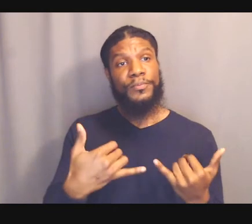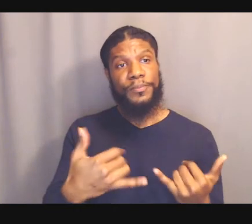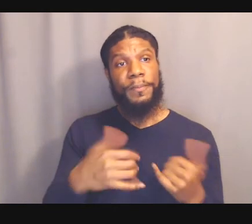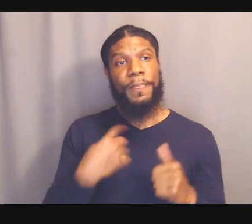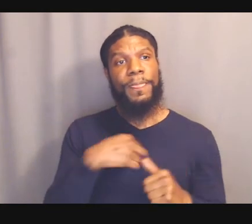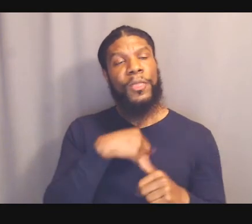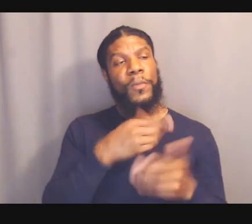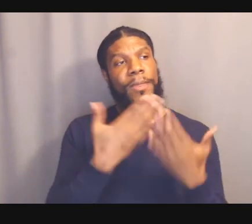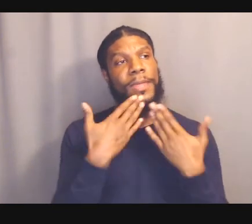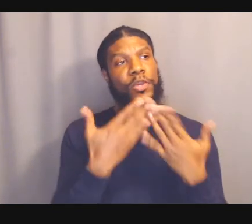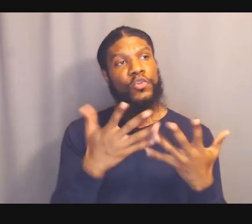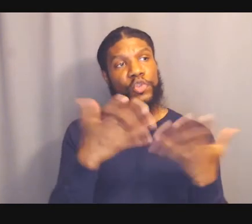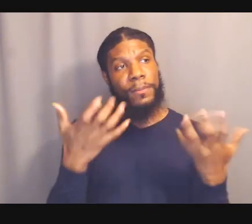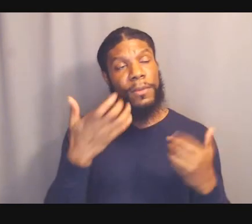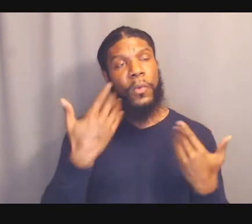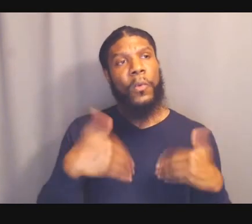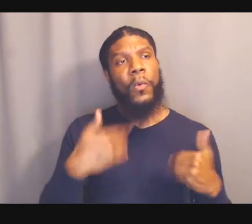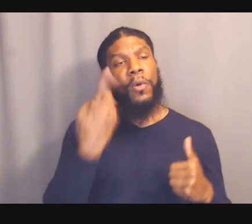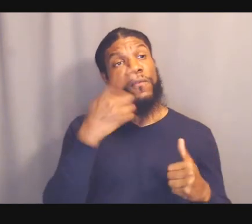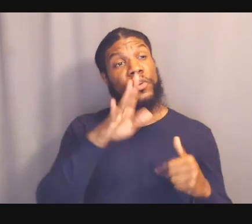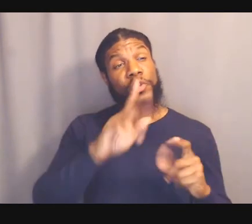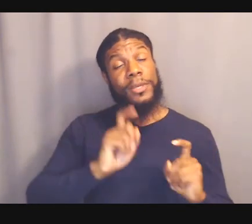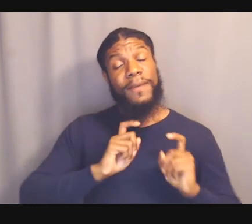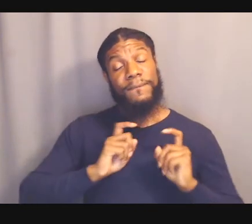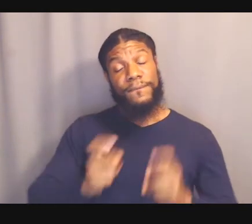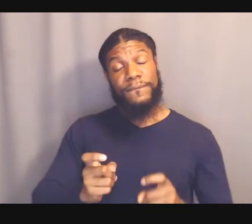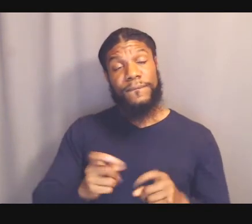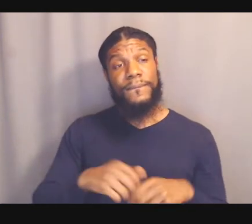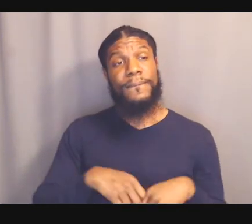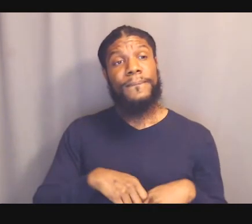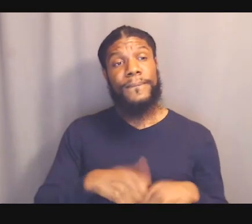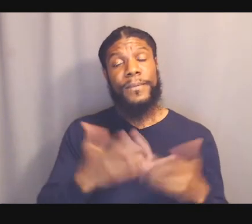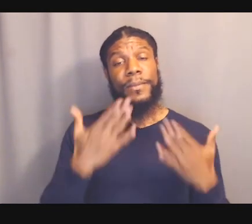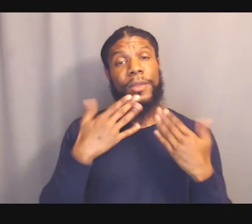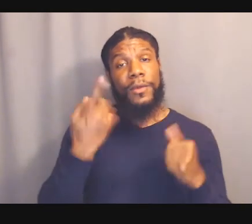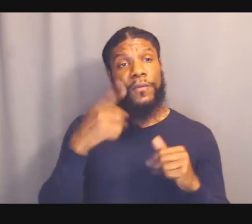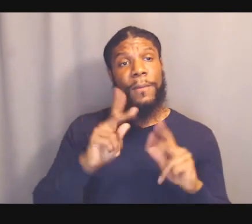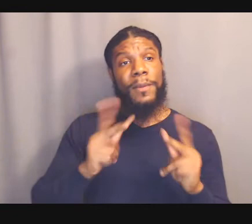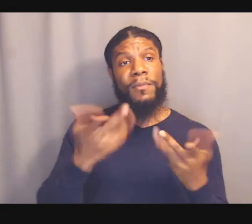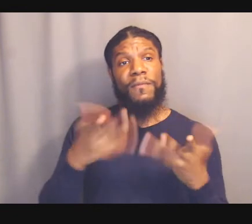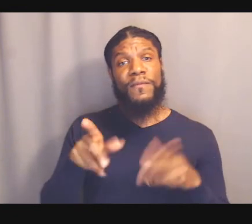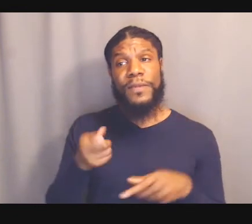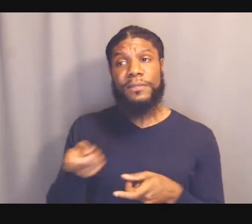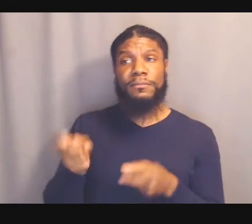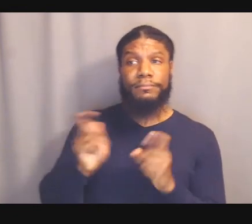you for your gift. We thank you for those who sow, those who